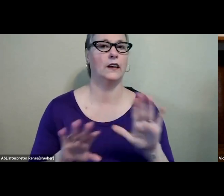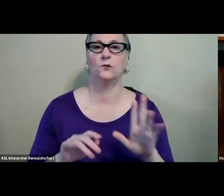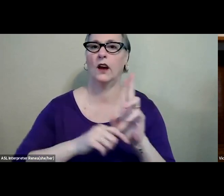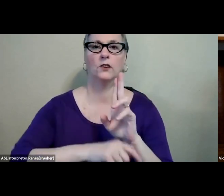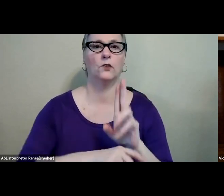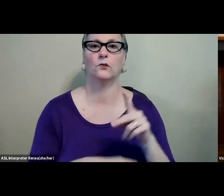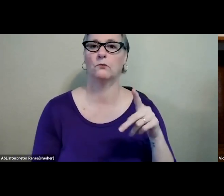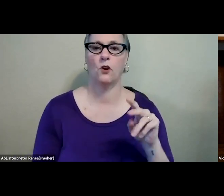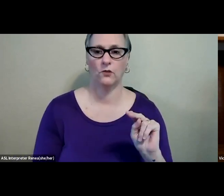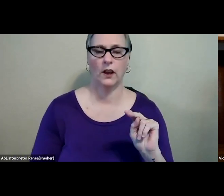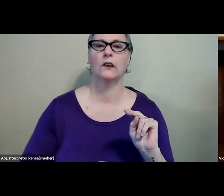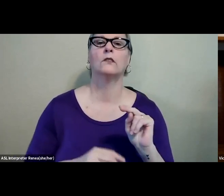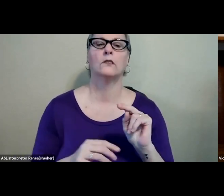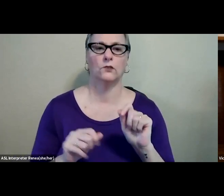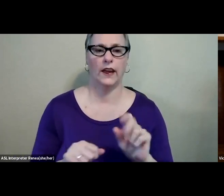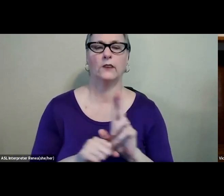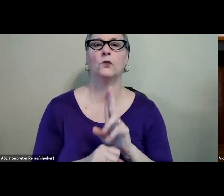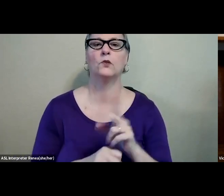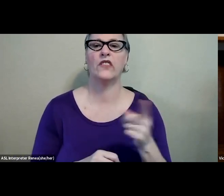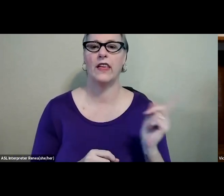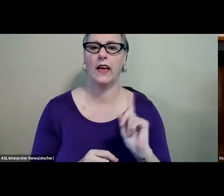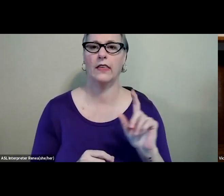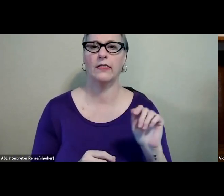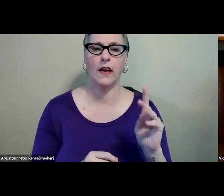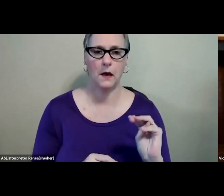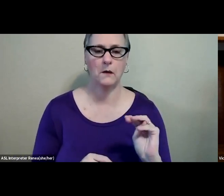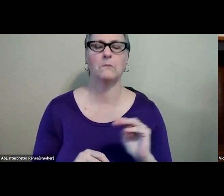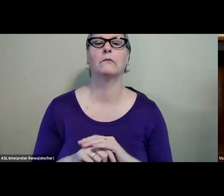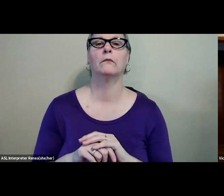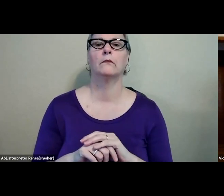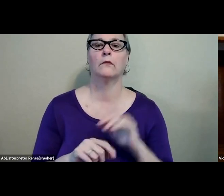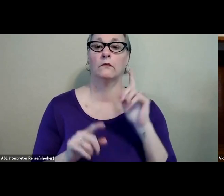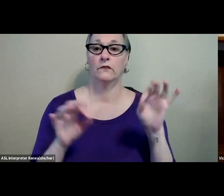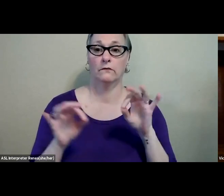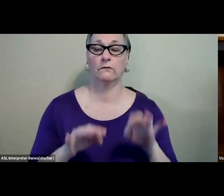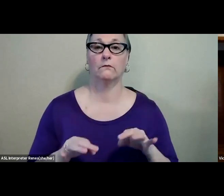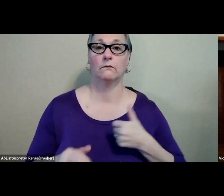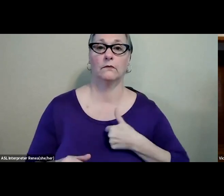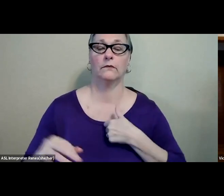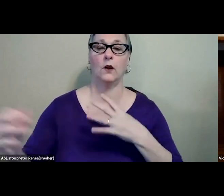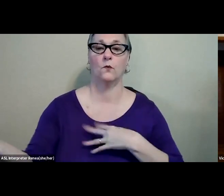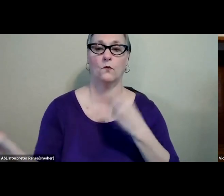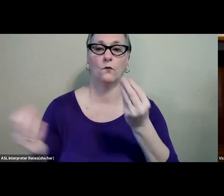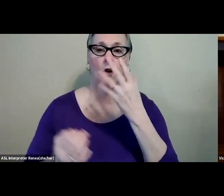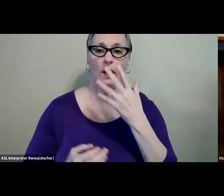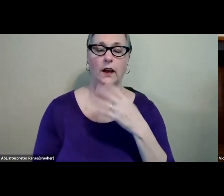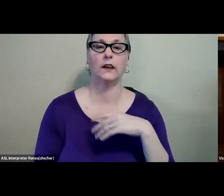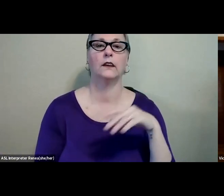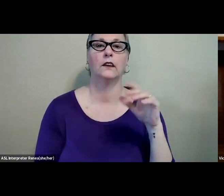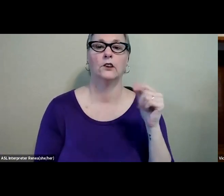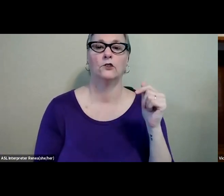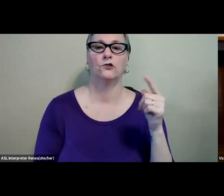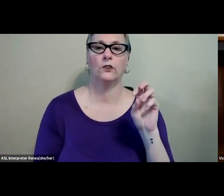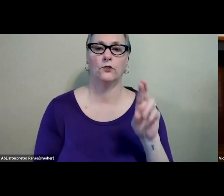name or use they them pronouns for me as a visual description of myself i am a white genderqueer person